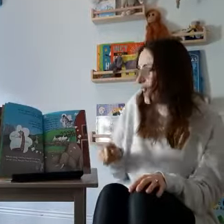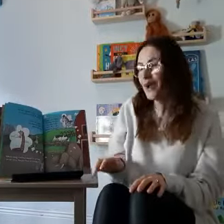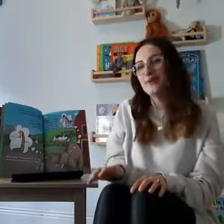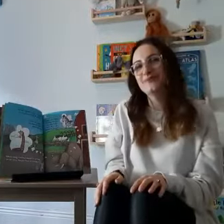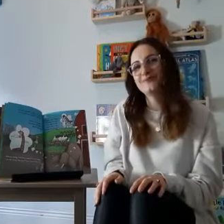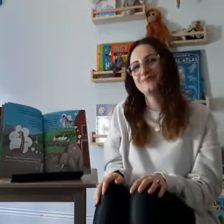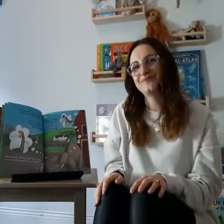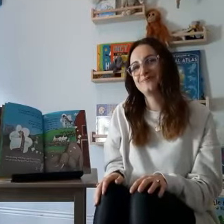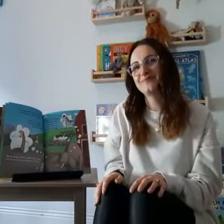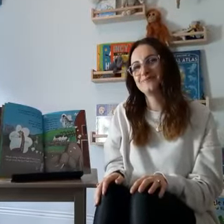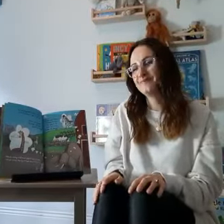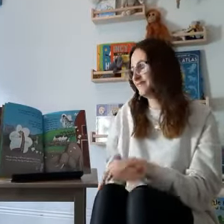plough.